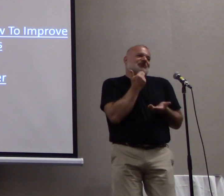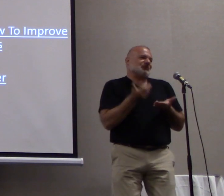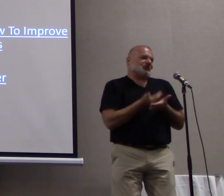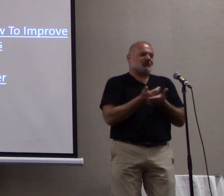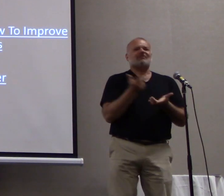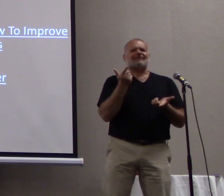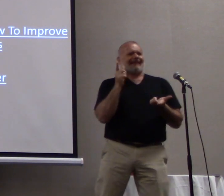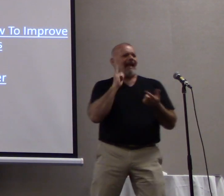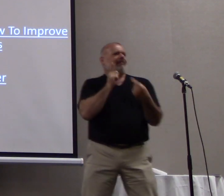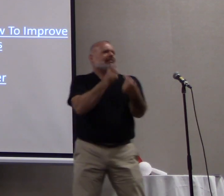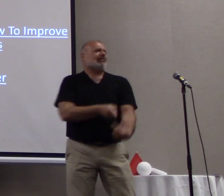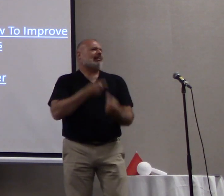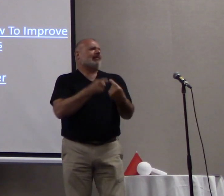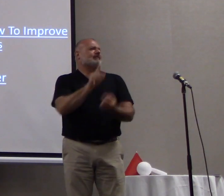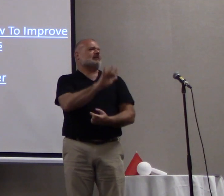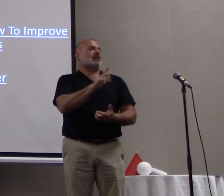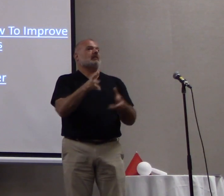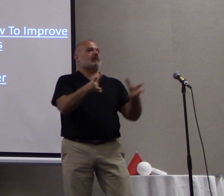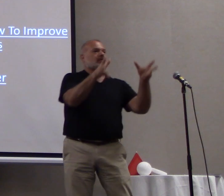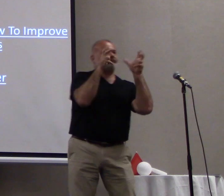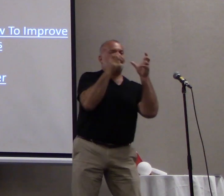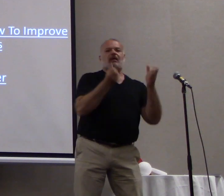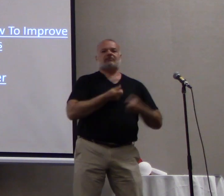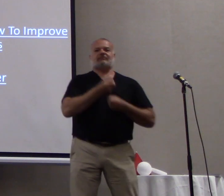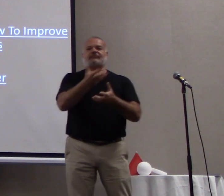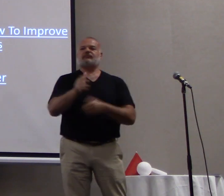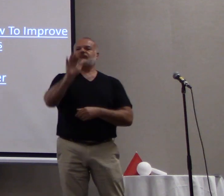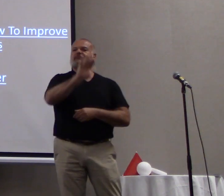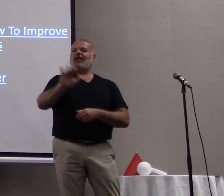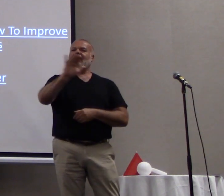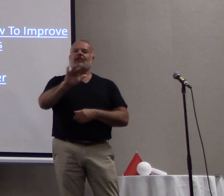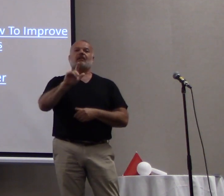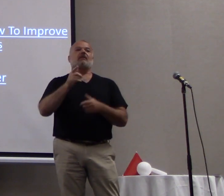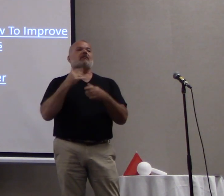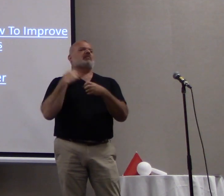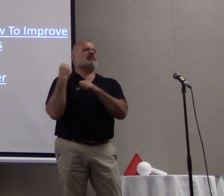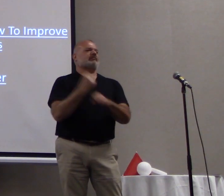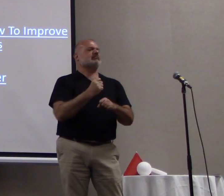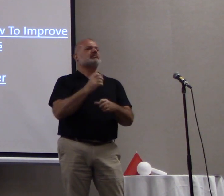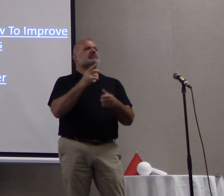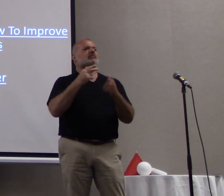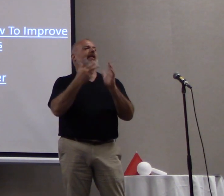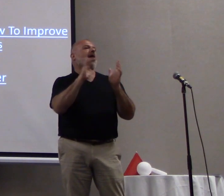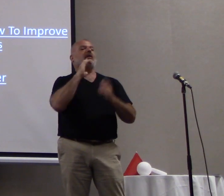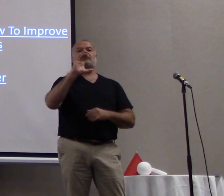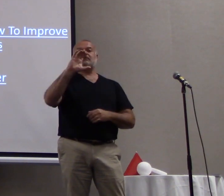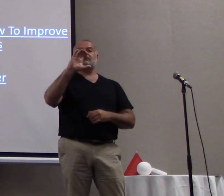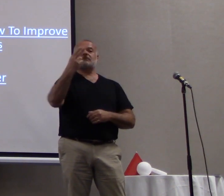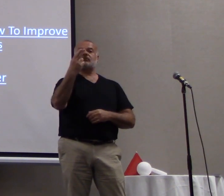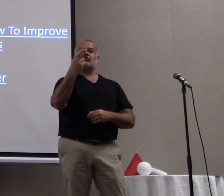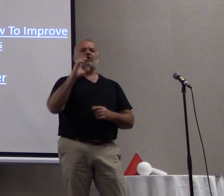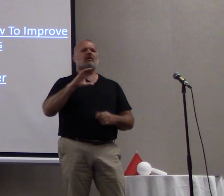For beginners, I know that there can be some struggle in finger spelling on the perception and expressive